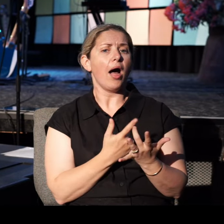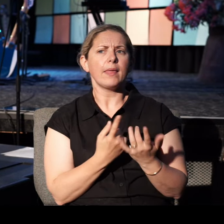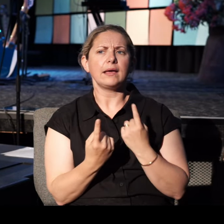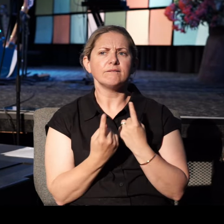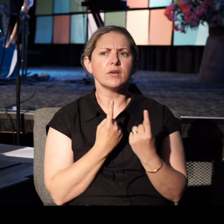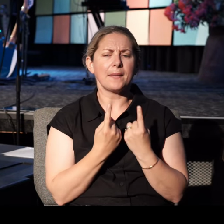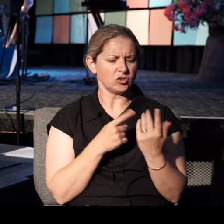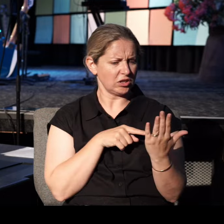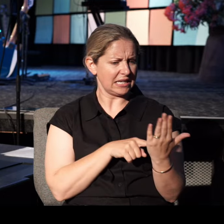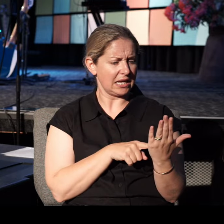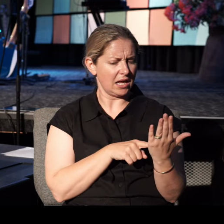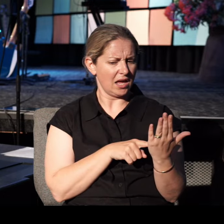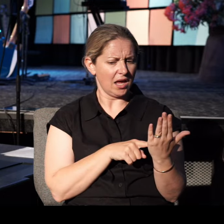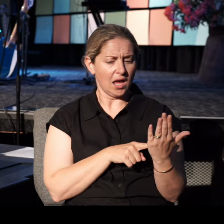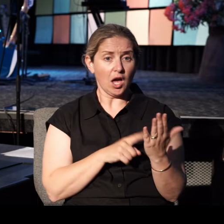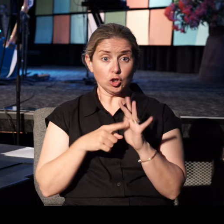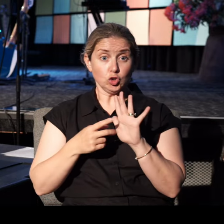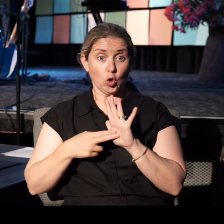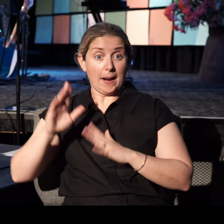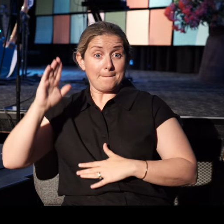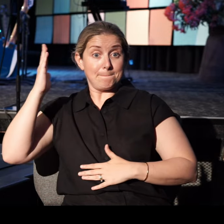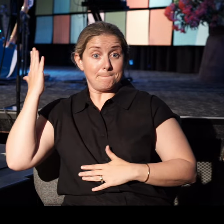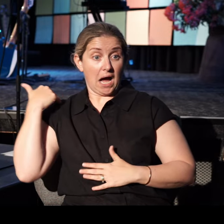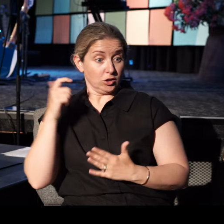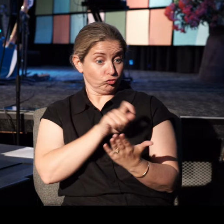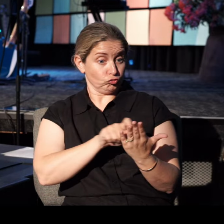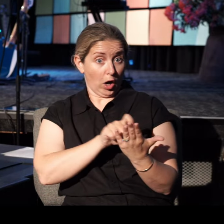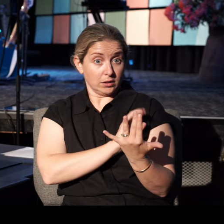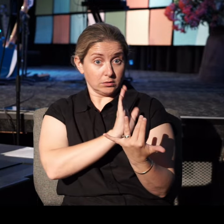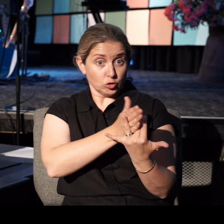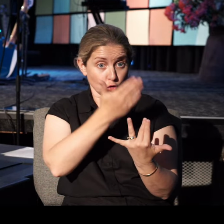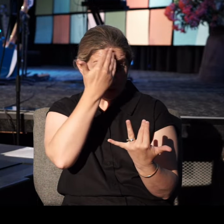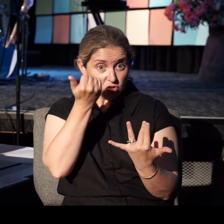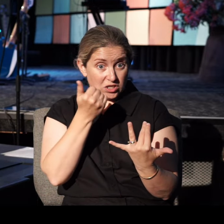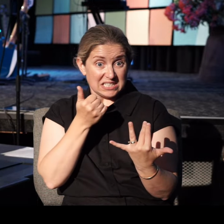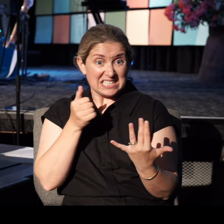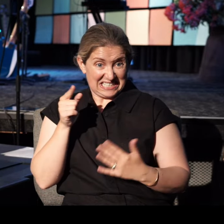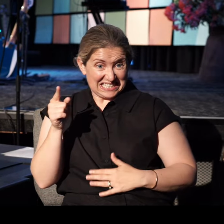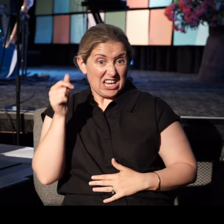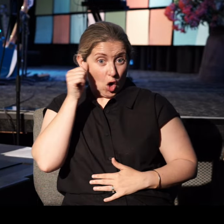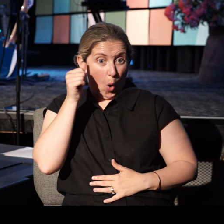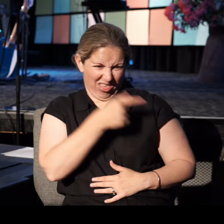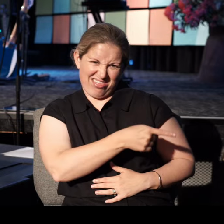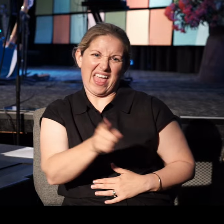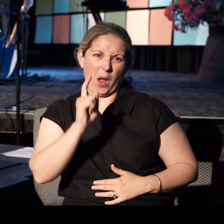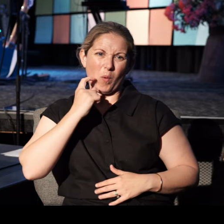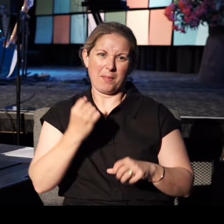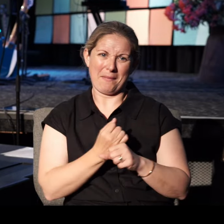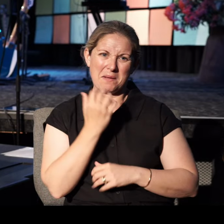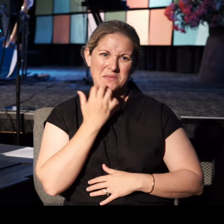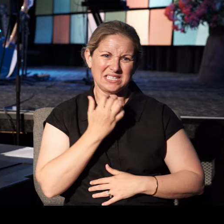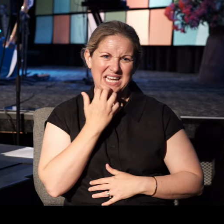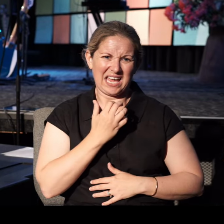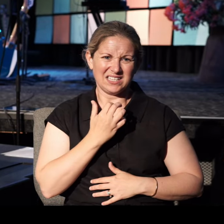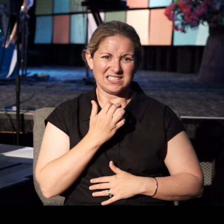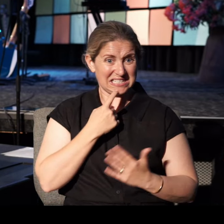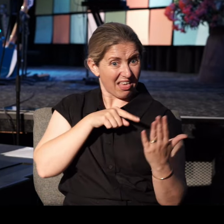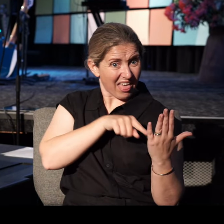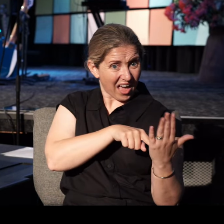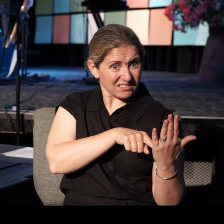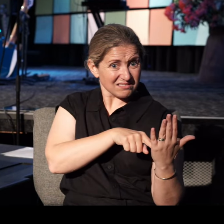that when he writes to Christians, he assumes they will sin ongoingly? Can you think of any?